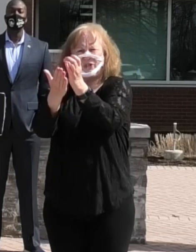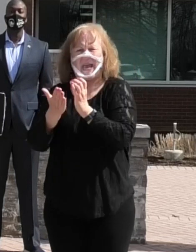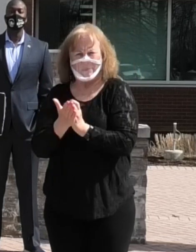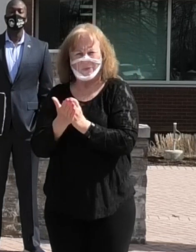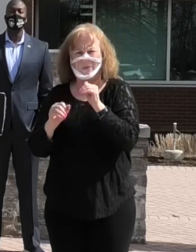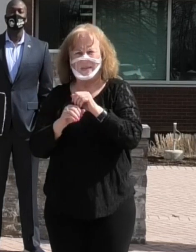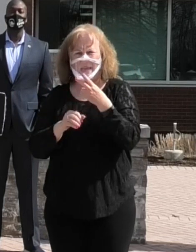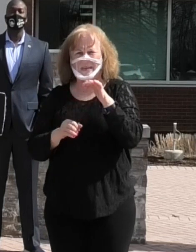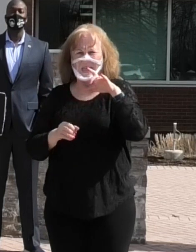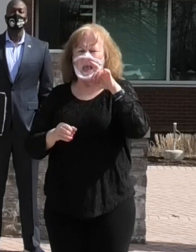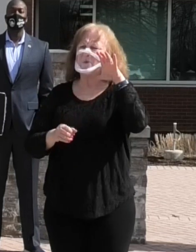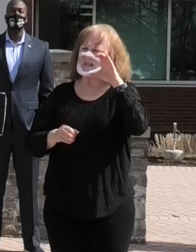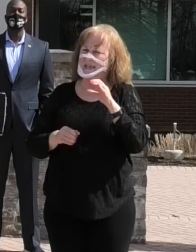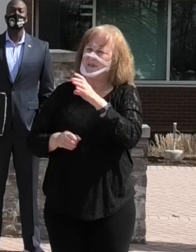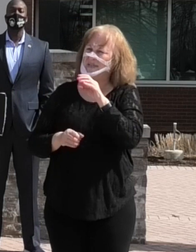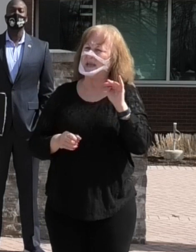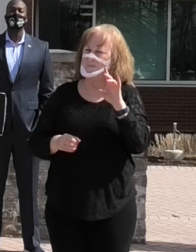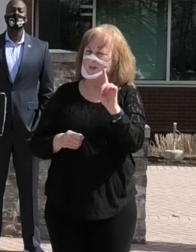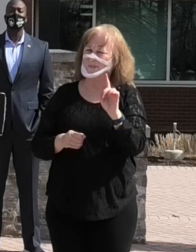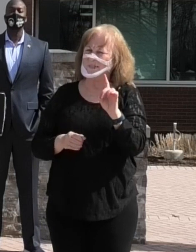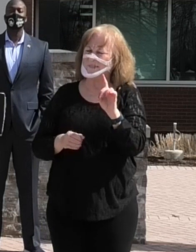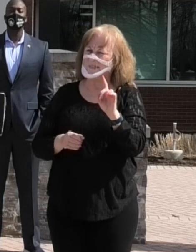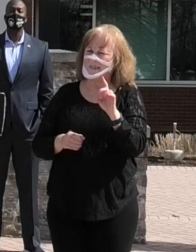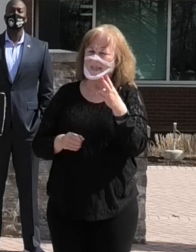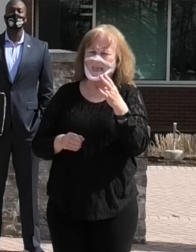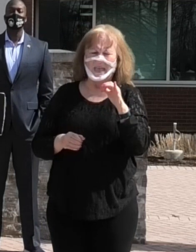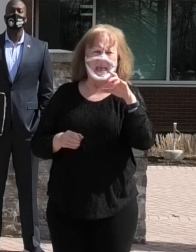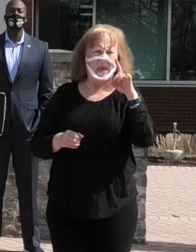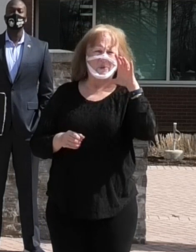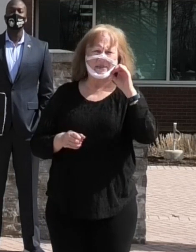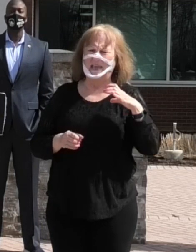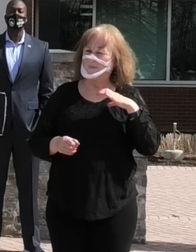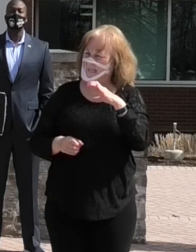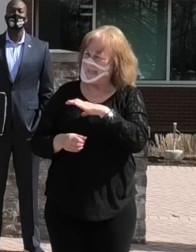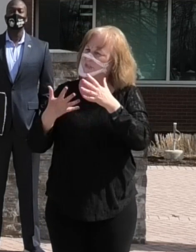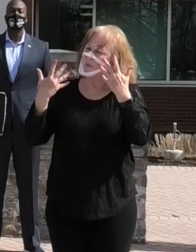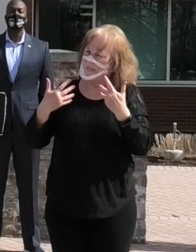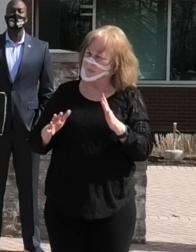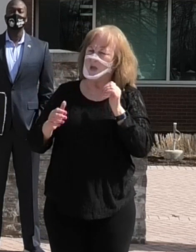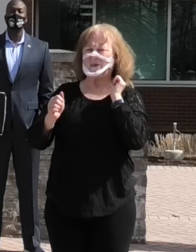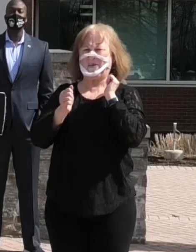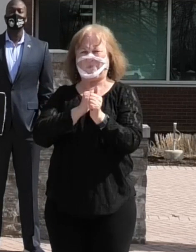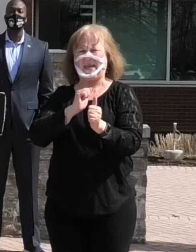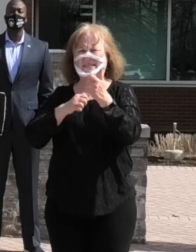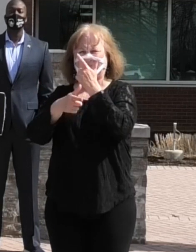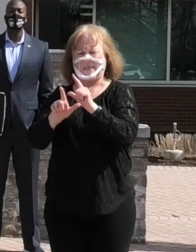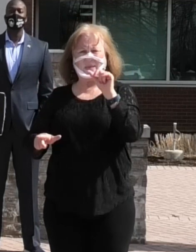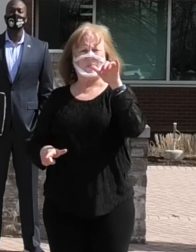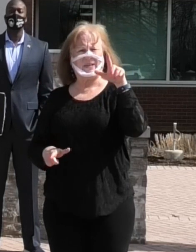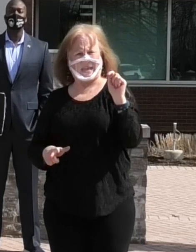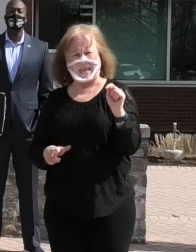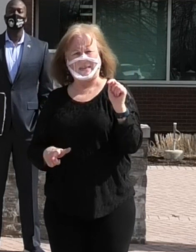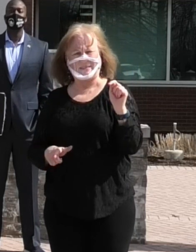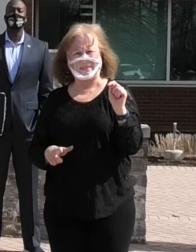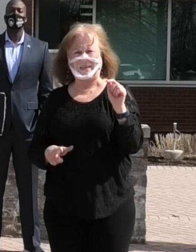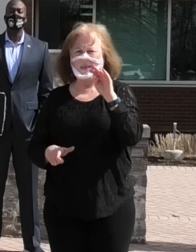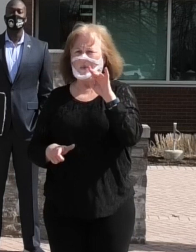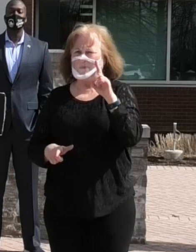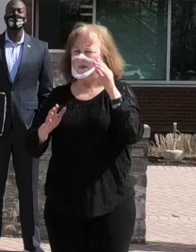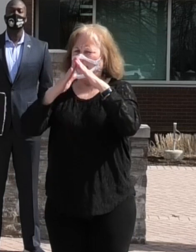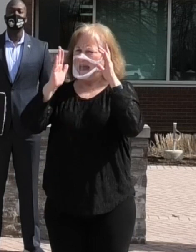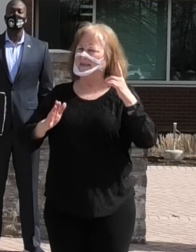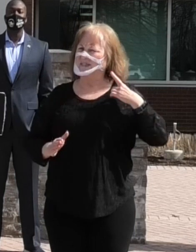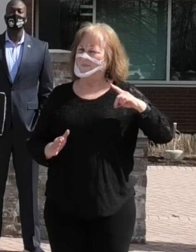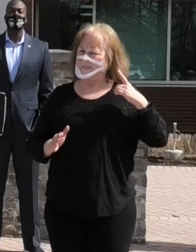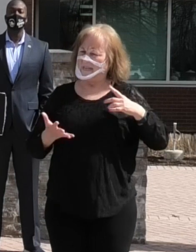in Howard County and in Maryland. The Howard County Council has already passed the Liberty Act. The Maryland House